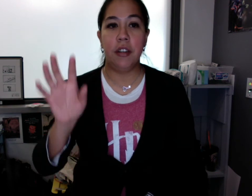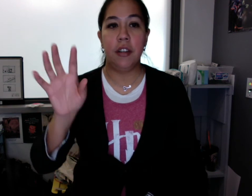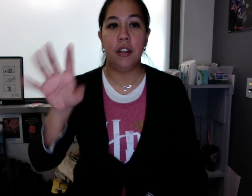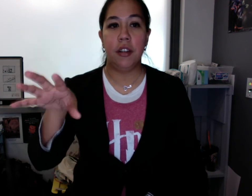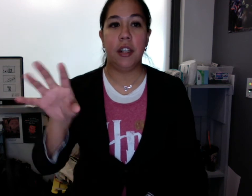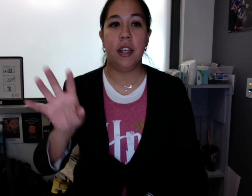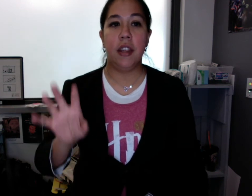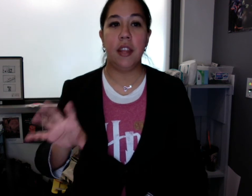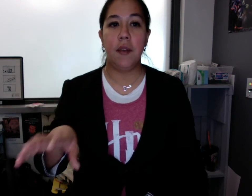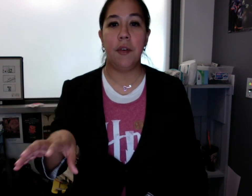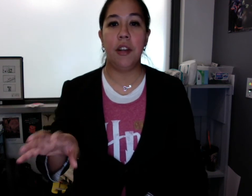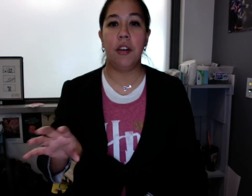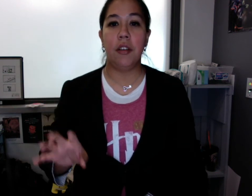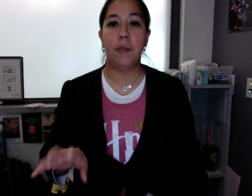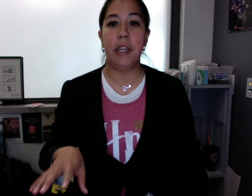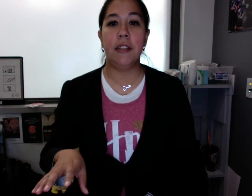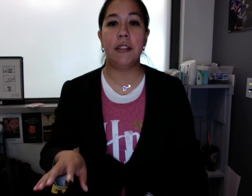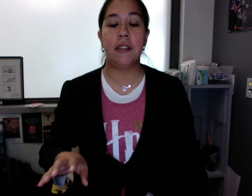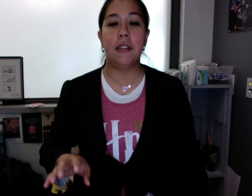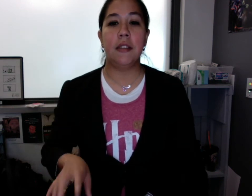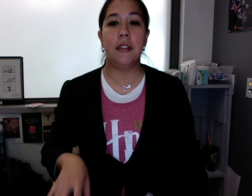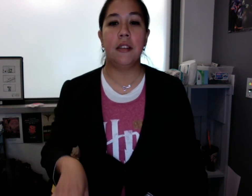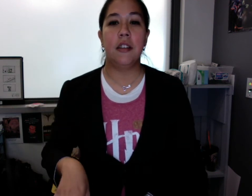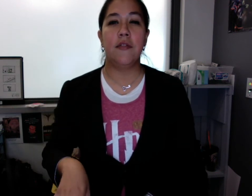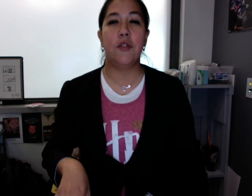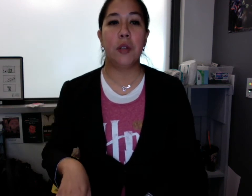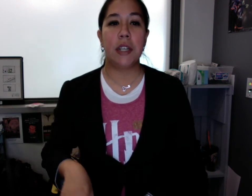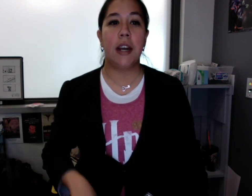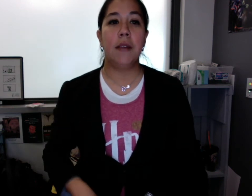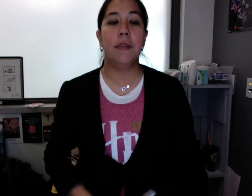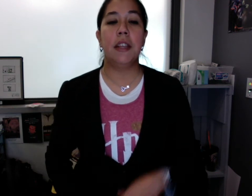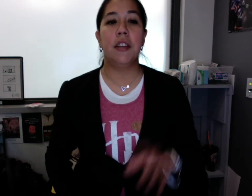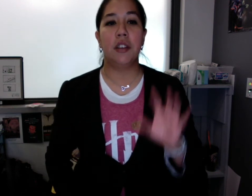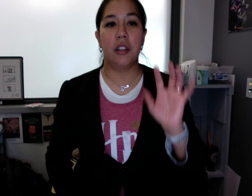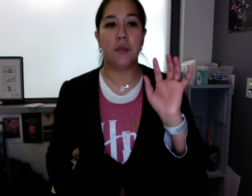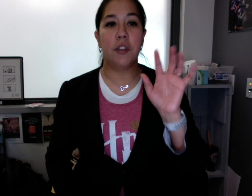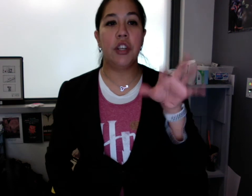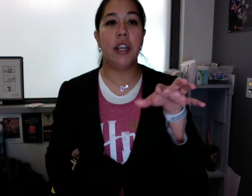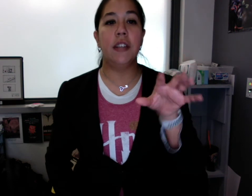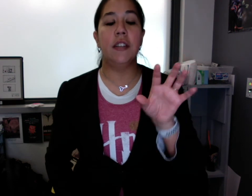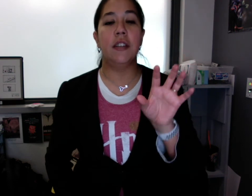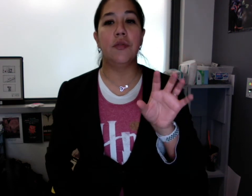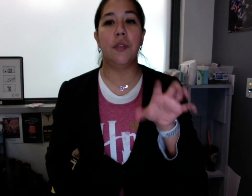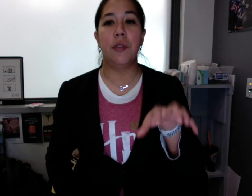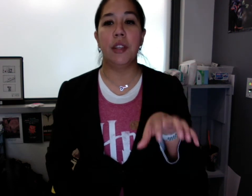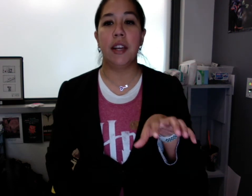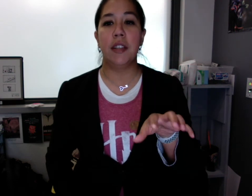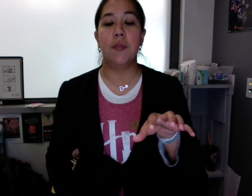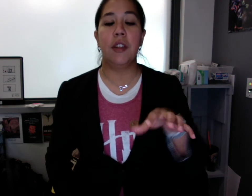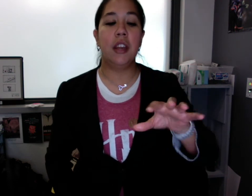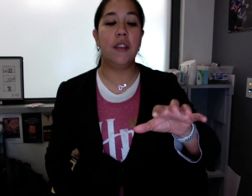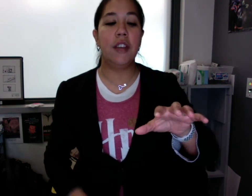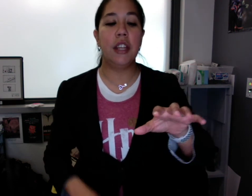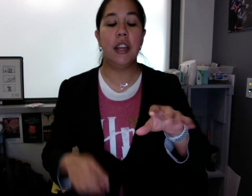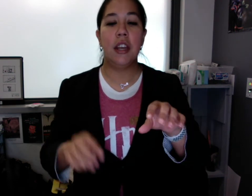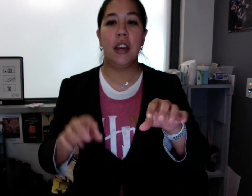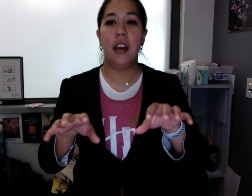You're going to hit that one on the beats. It's 4 times, then you're going to switch hands and do it with the next one. Think of it